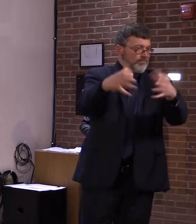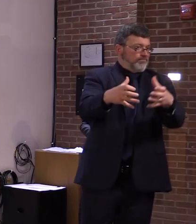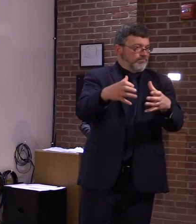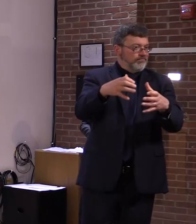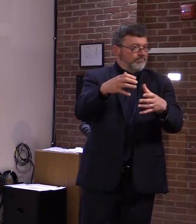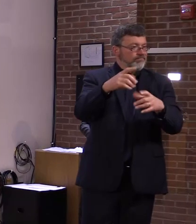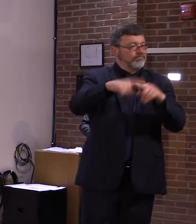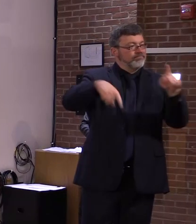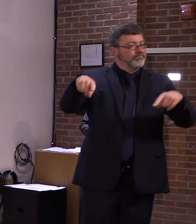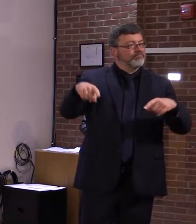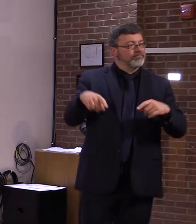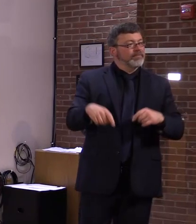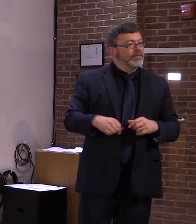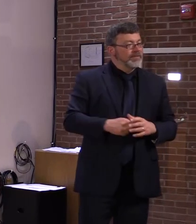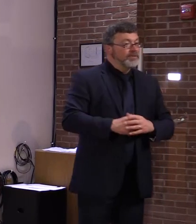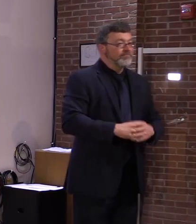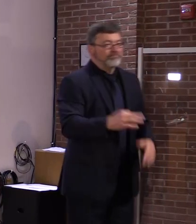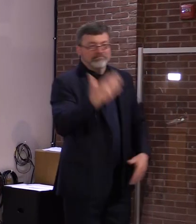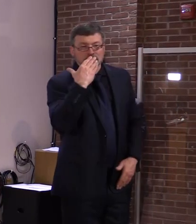Pete Hirschfeld, VPR.